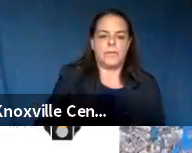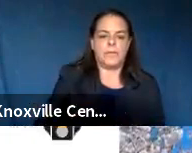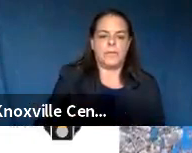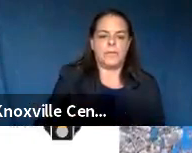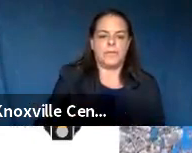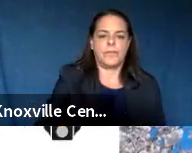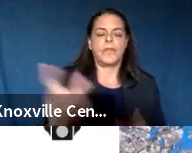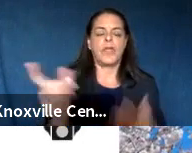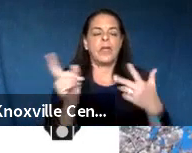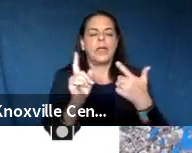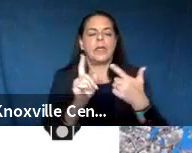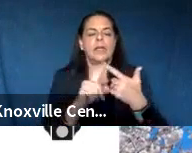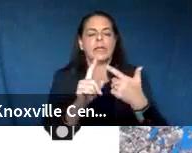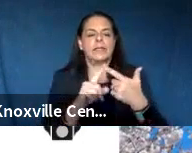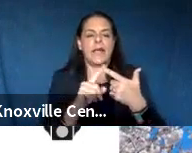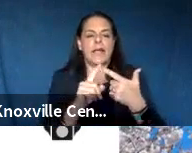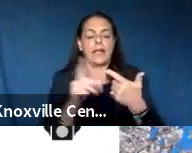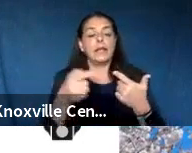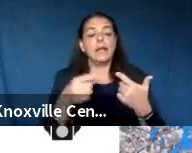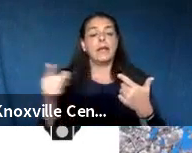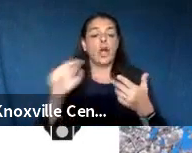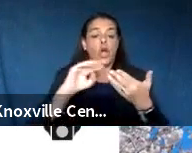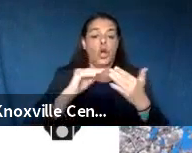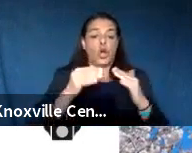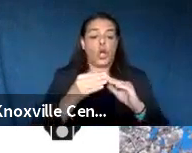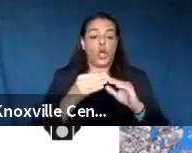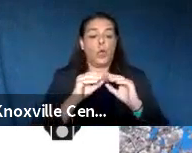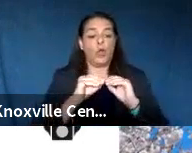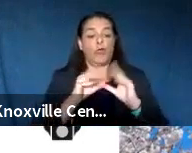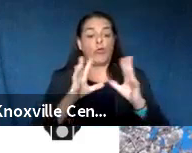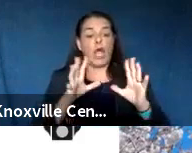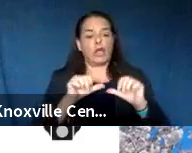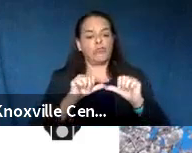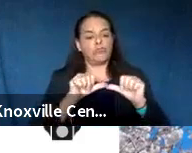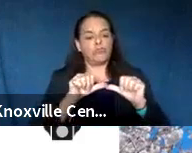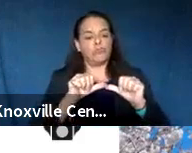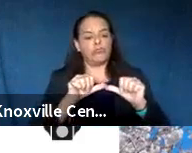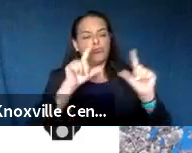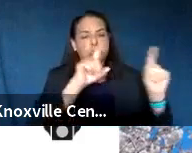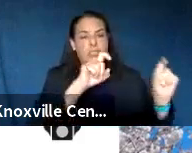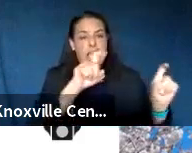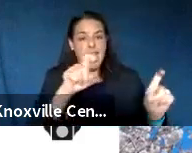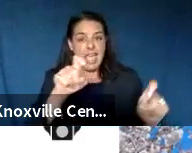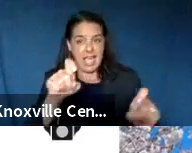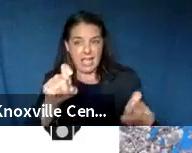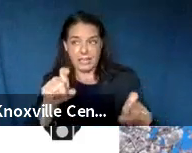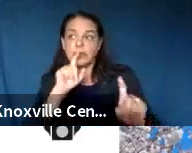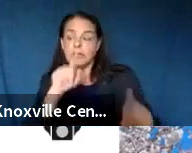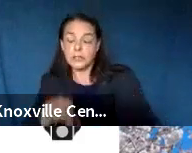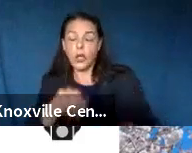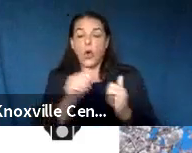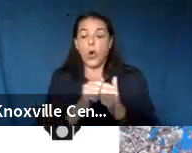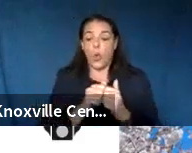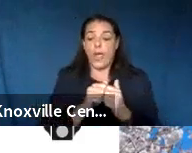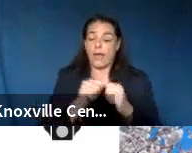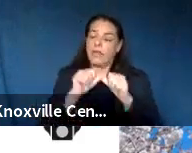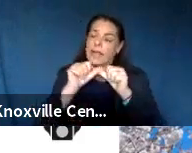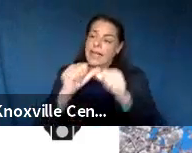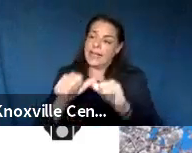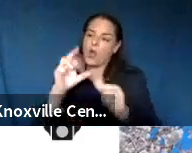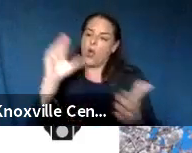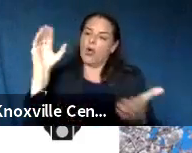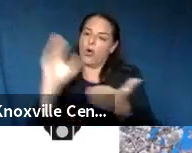benchmark, community-wide sustained and increased diagnostic testing with consistent or decreased test